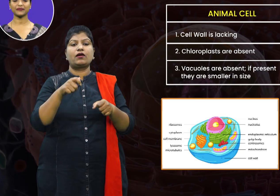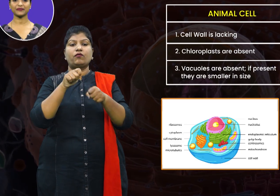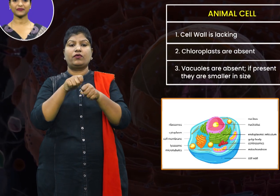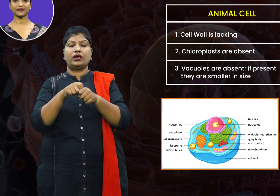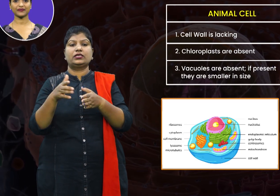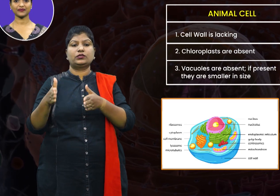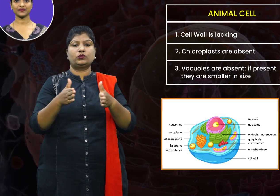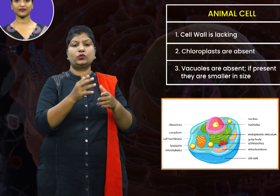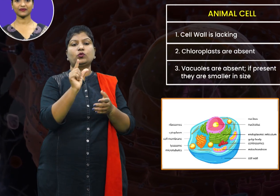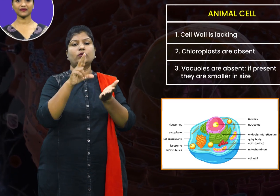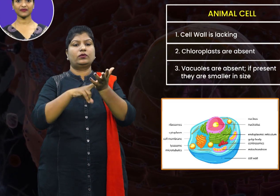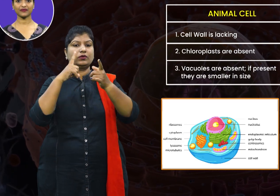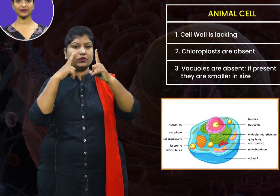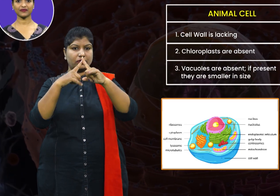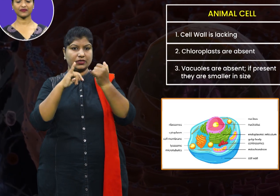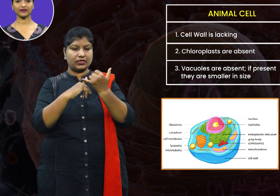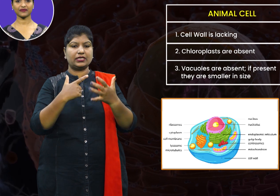body.